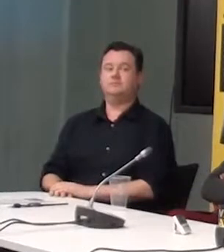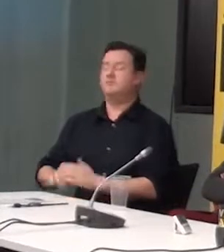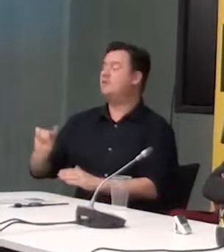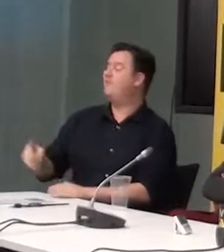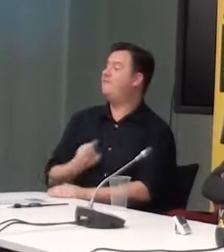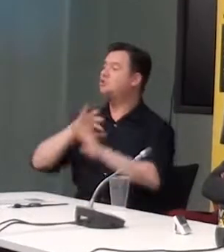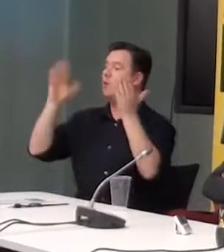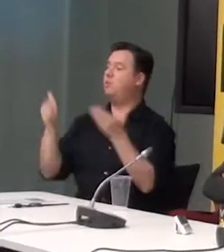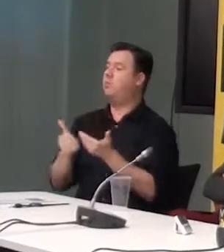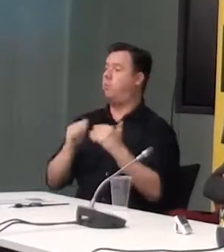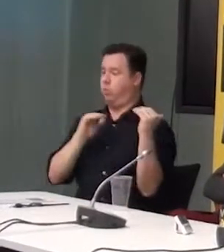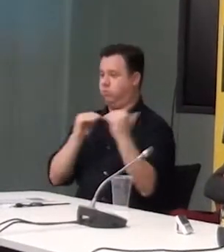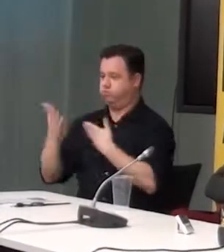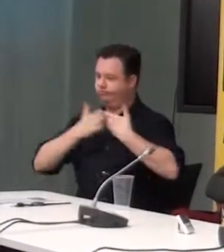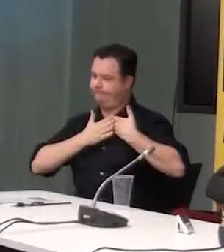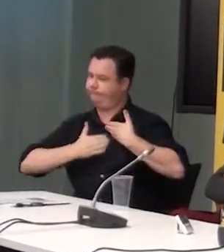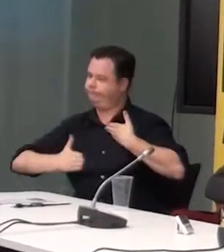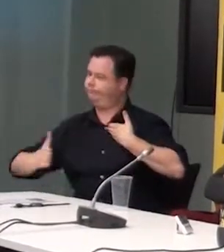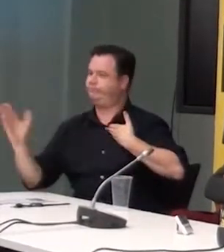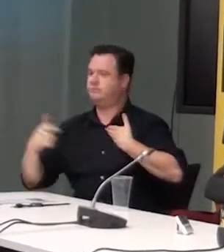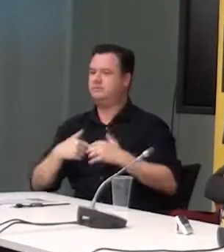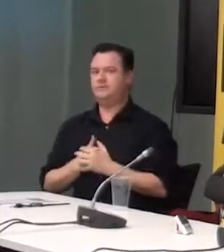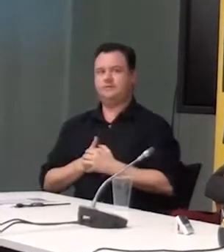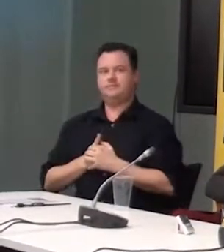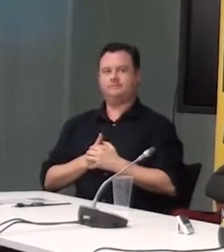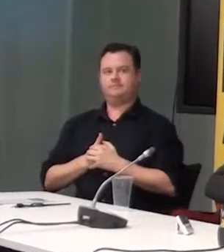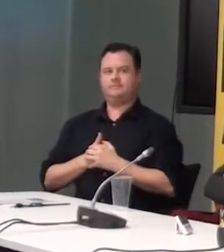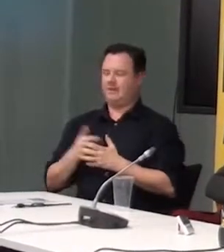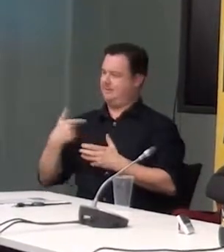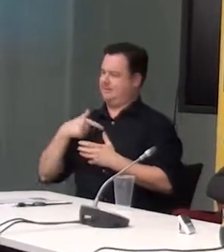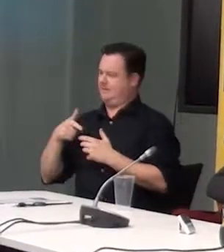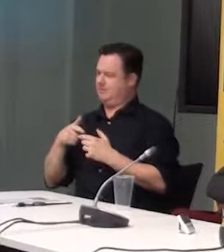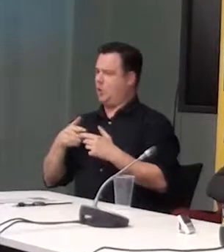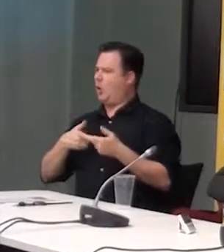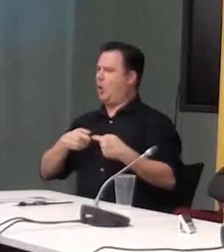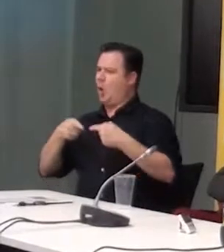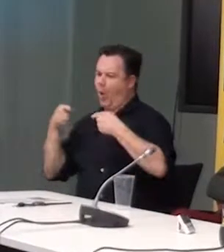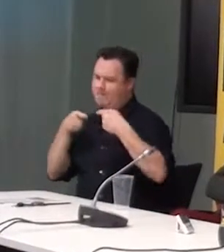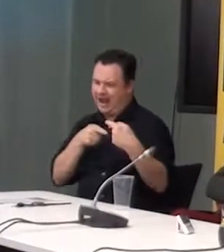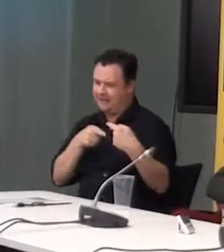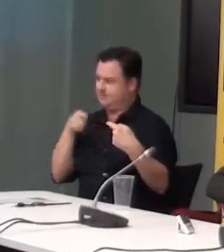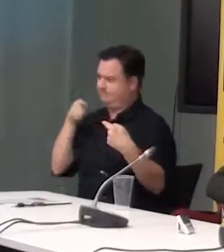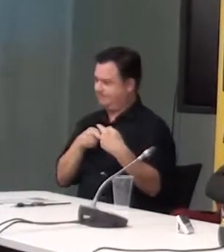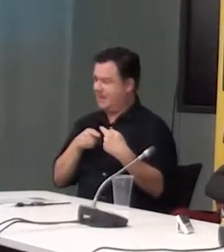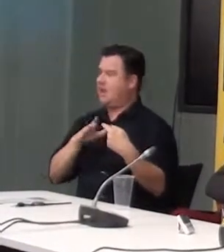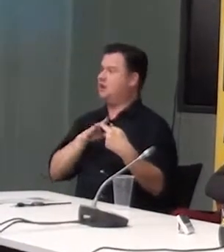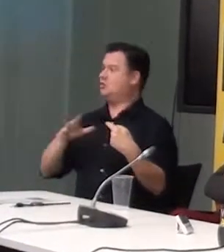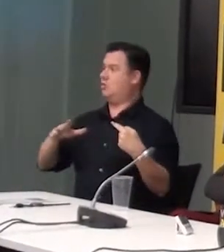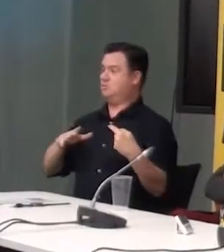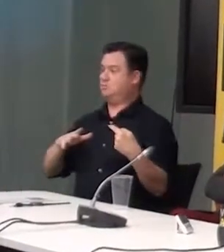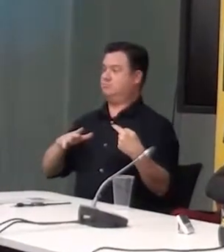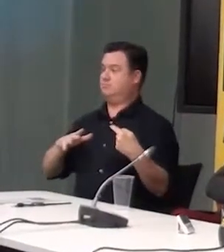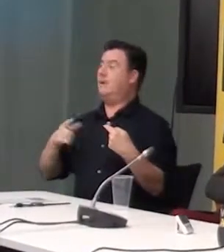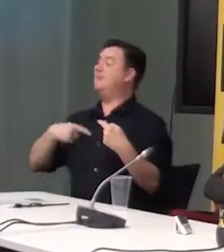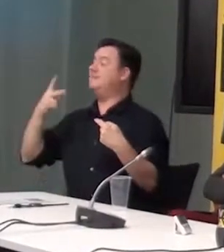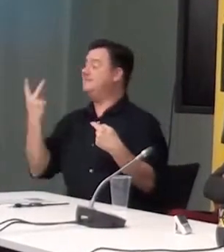onwards. We moved away from this idea of combatants really being the ones that fought to total war, and certainly in the Second